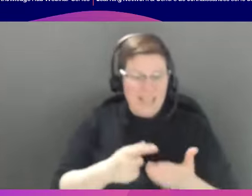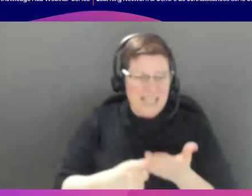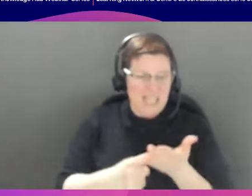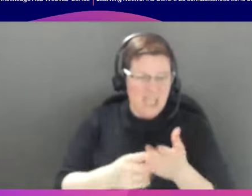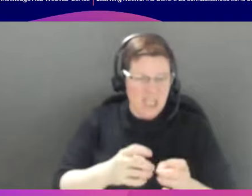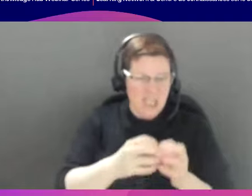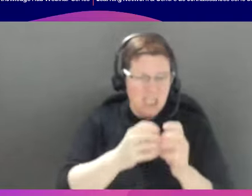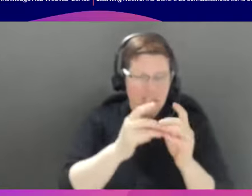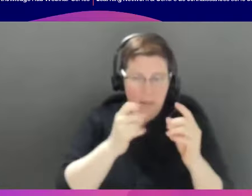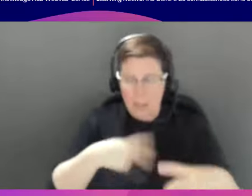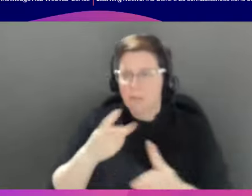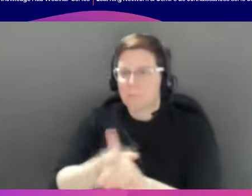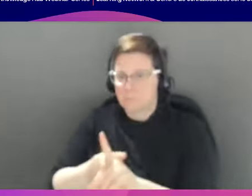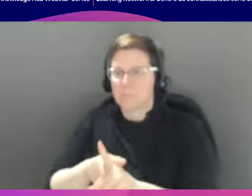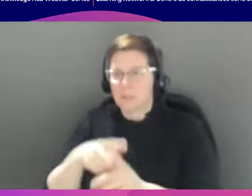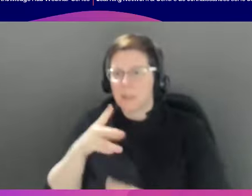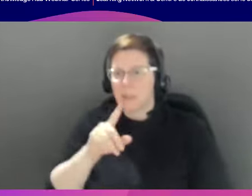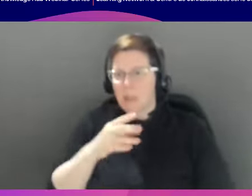violence.